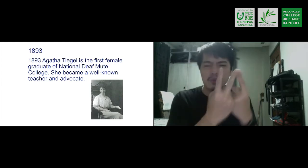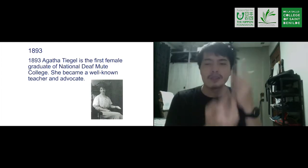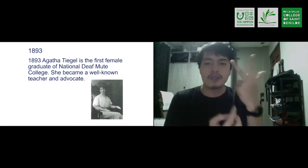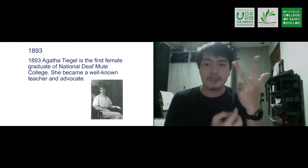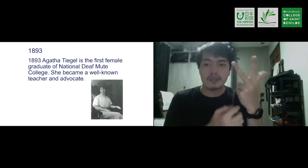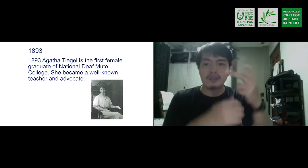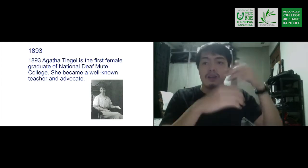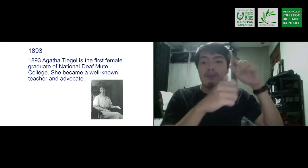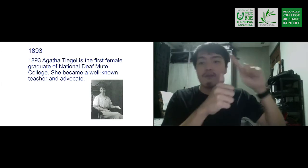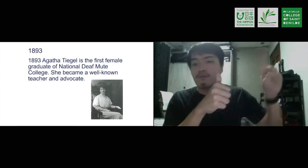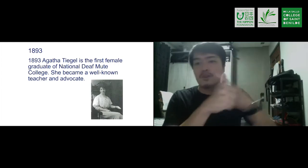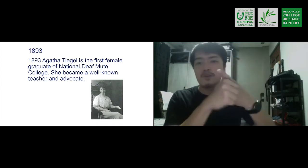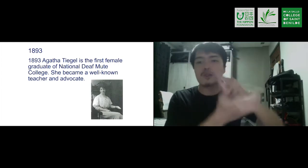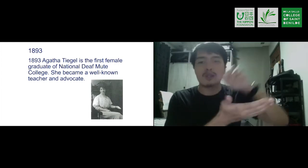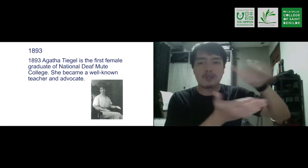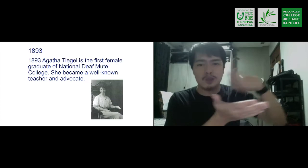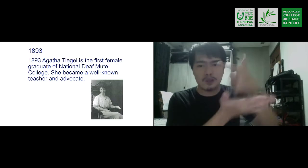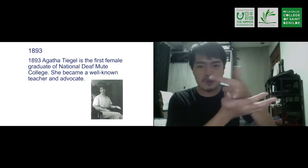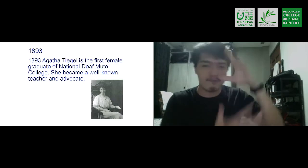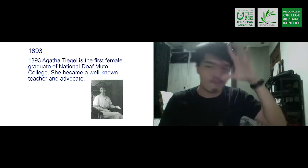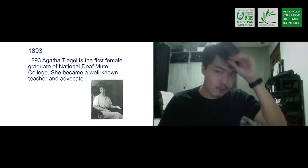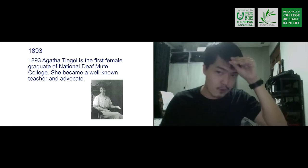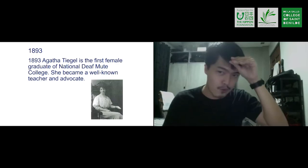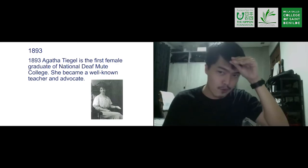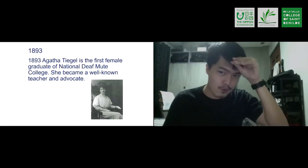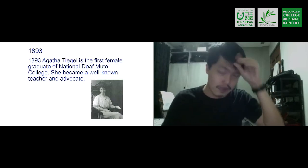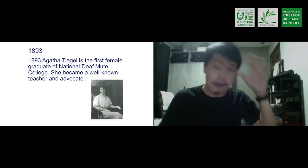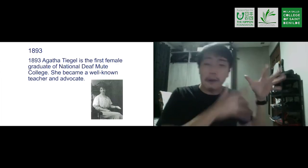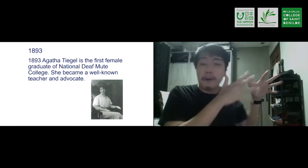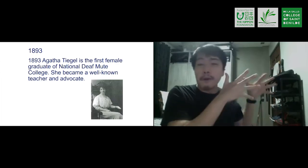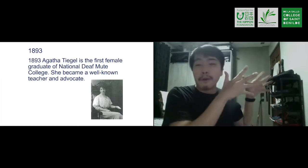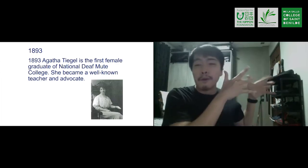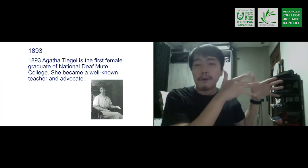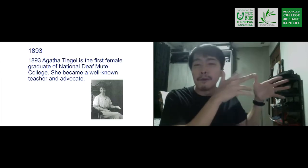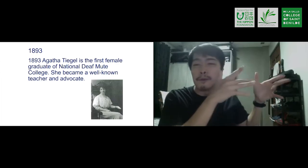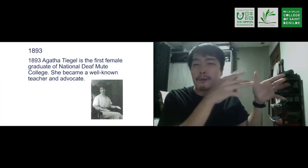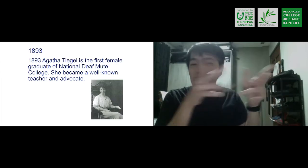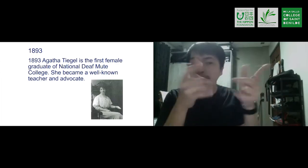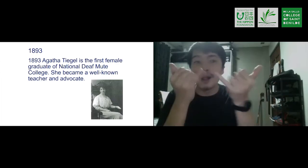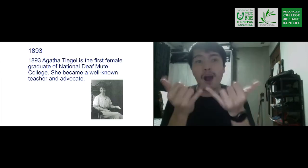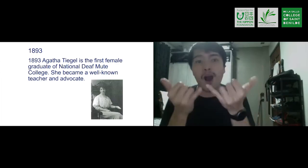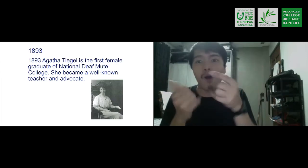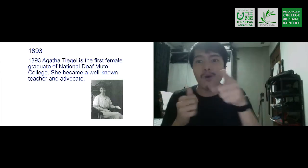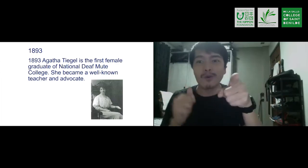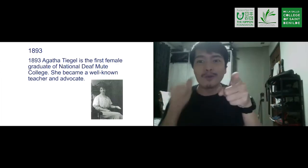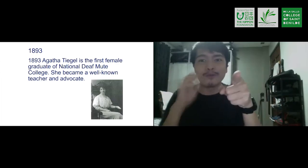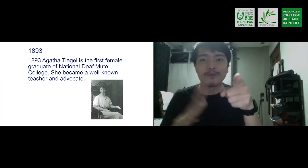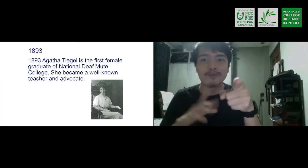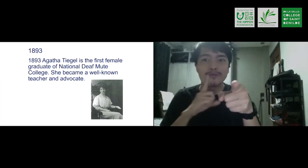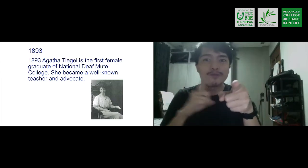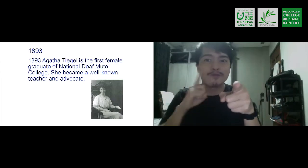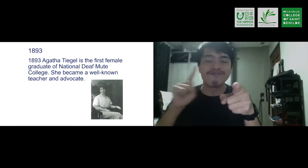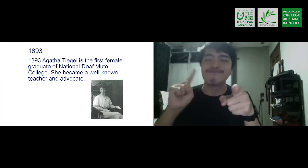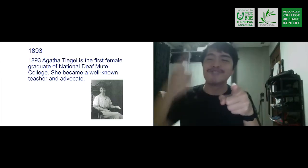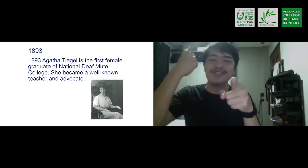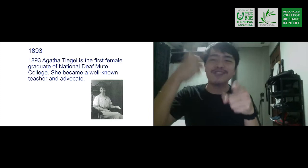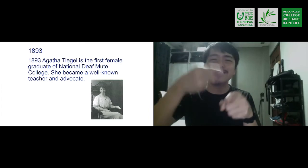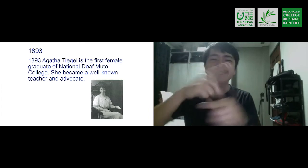and there were three of them altogether that graduated. But now we have the